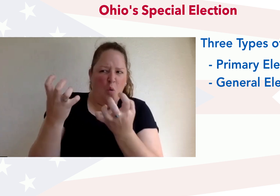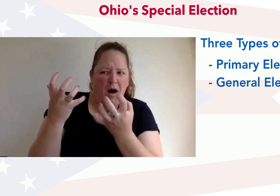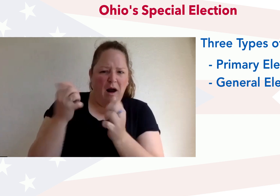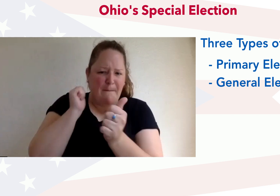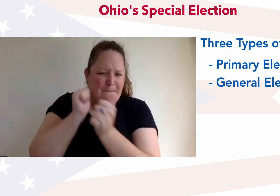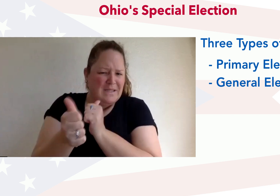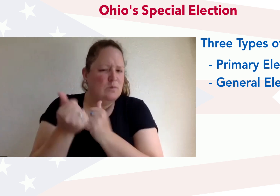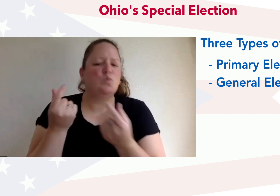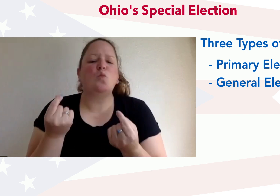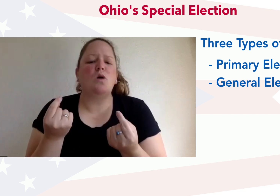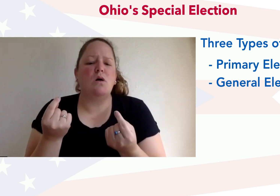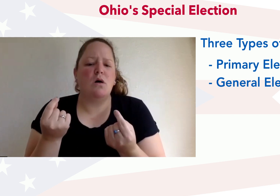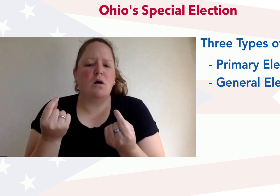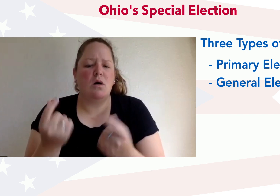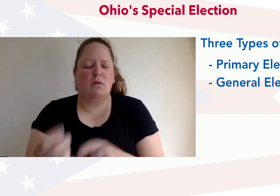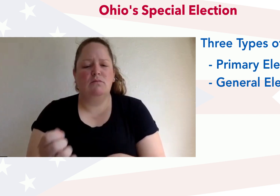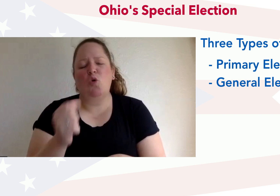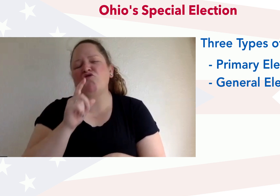pass.